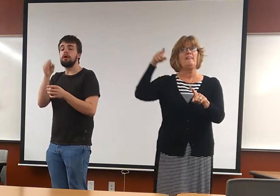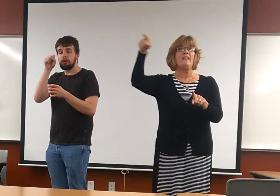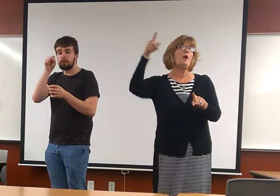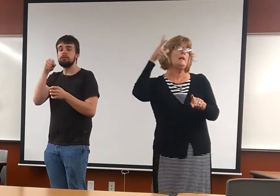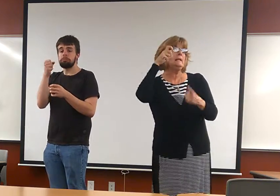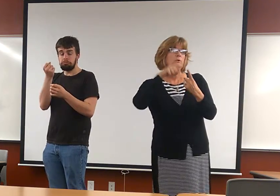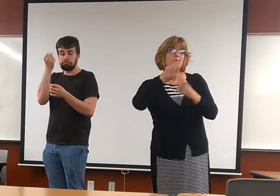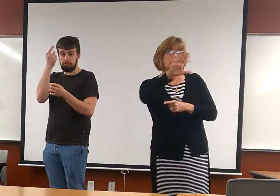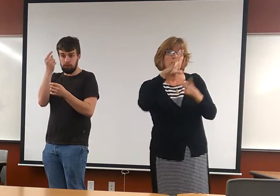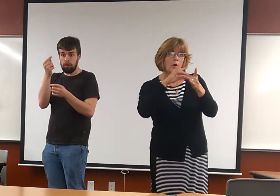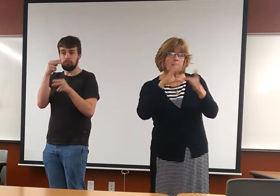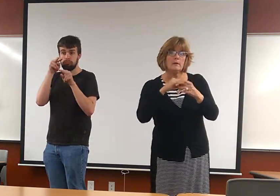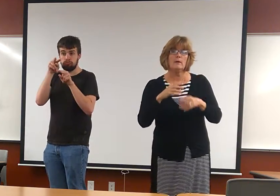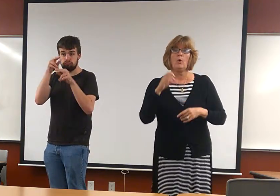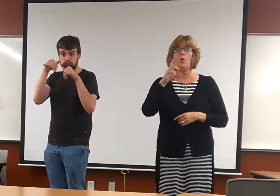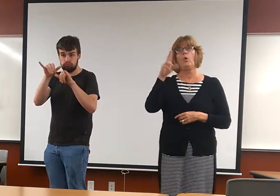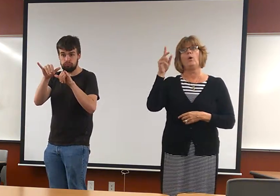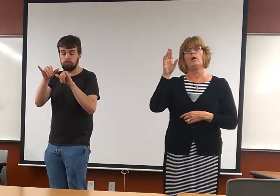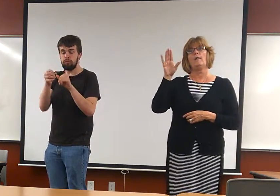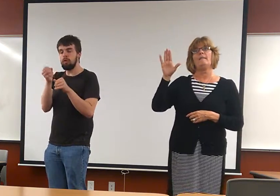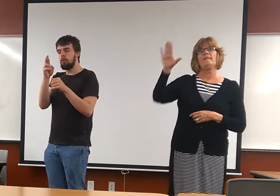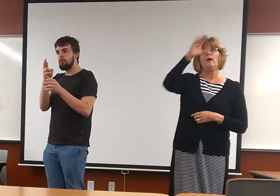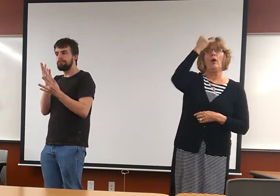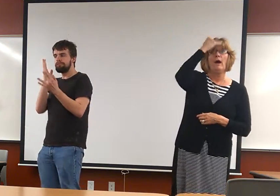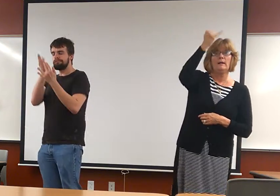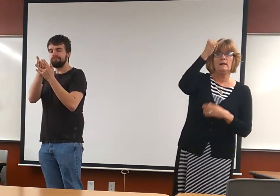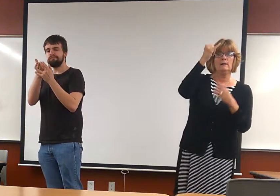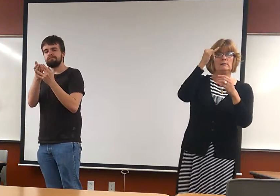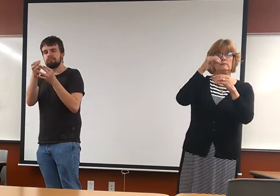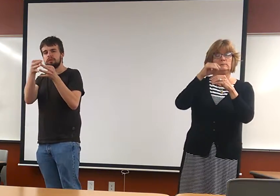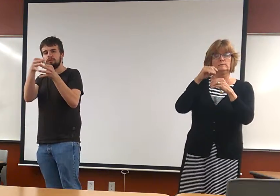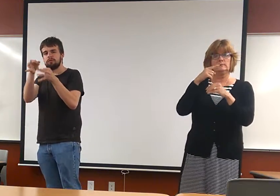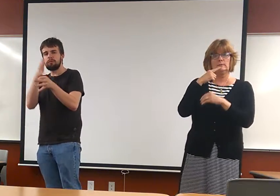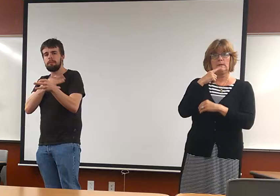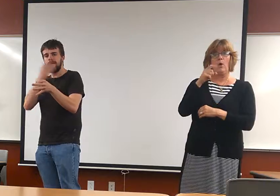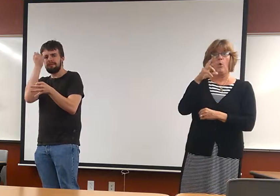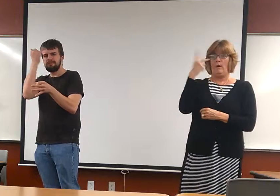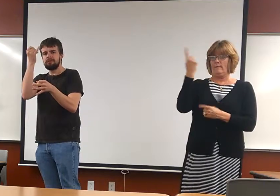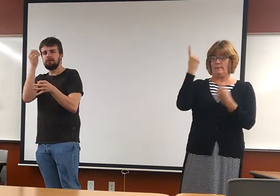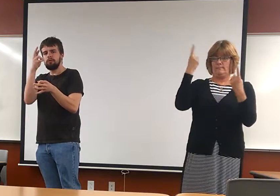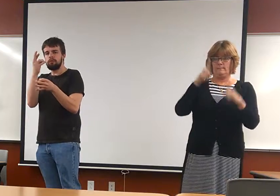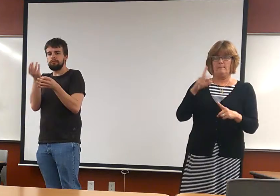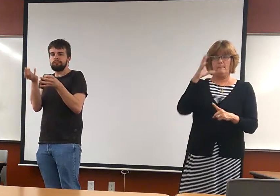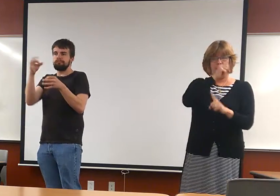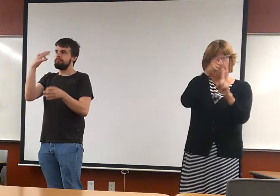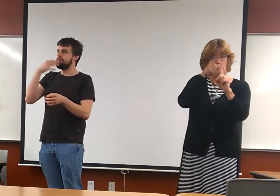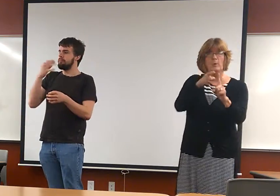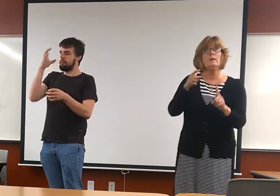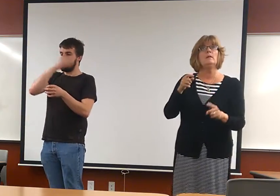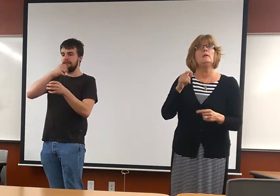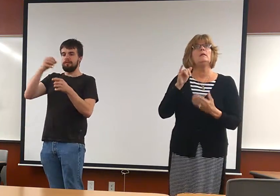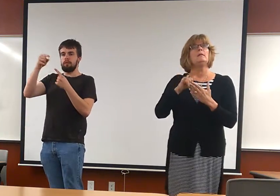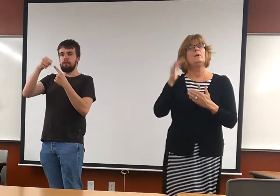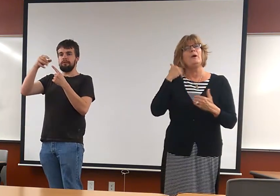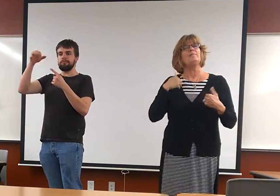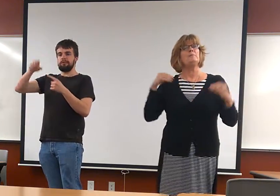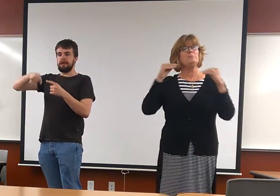to interject your own idea or ask about a missed point in the conversation. It helps create a more natural conversation style